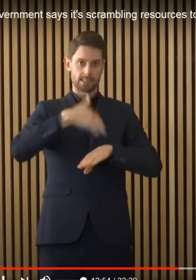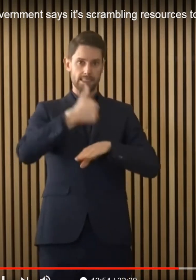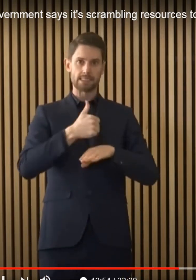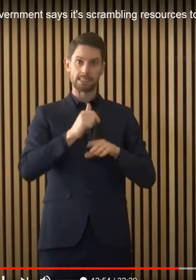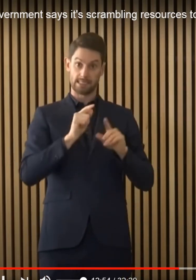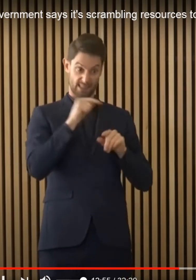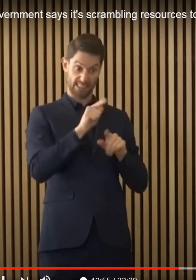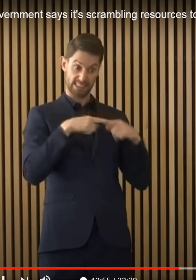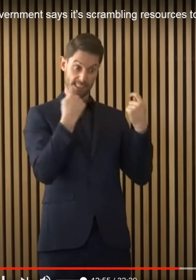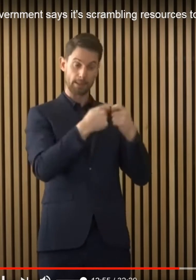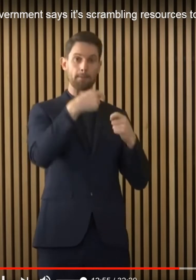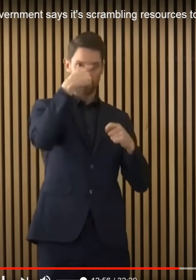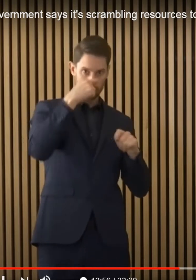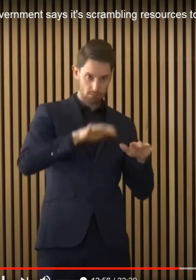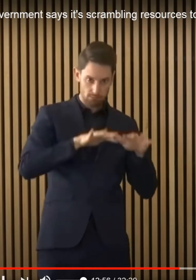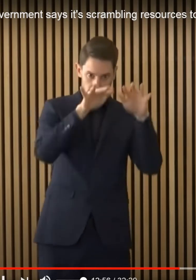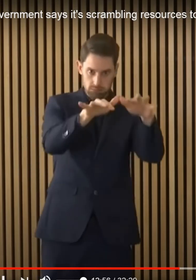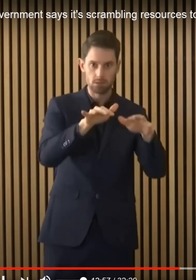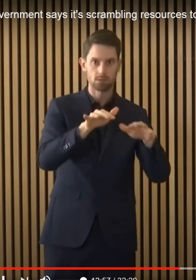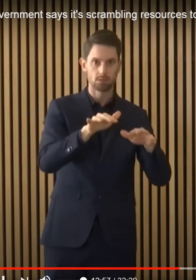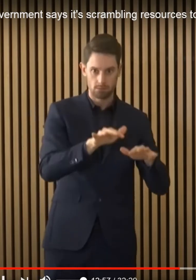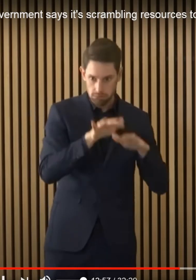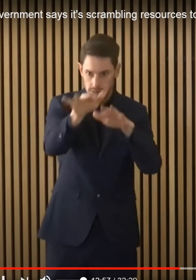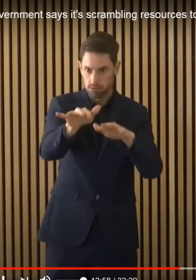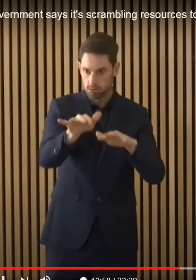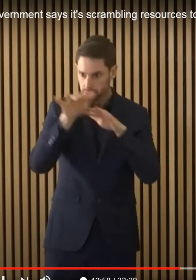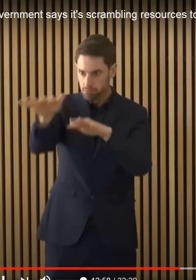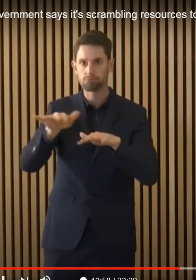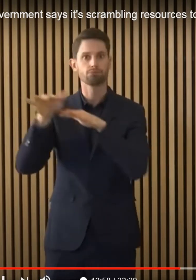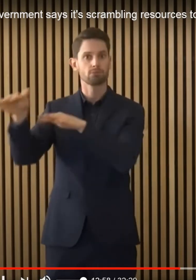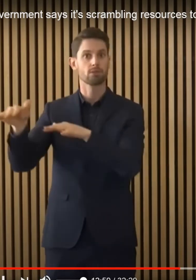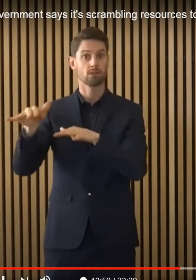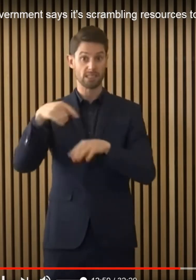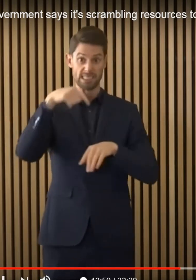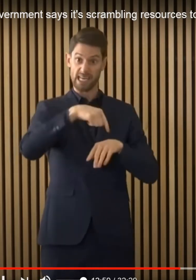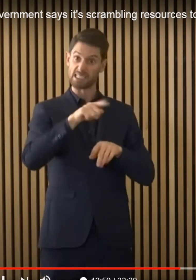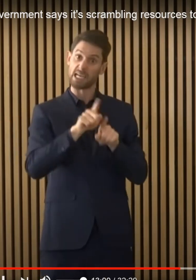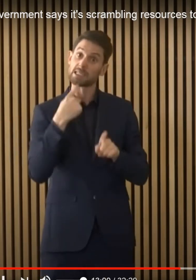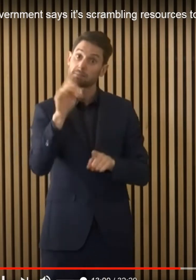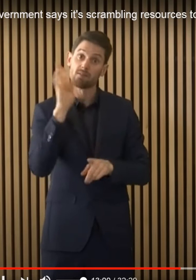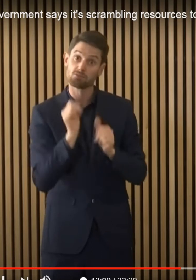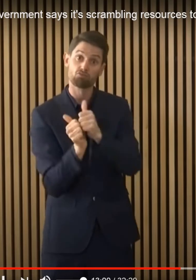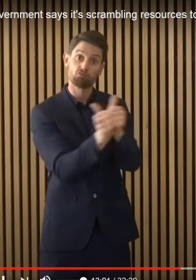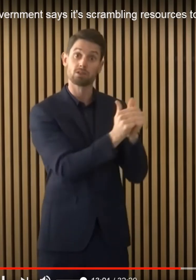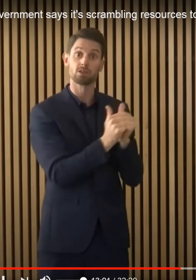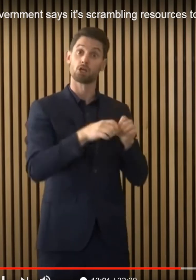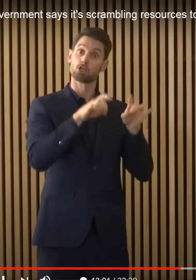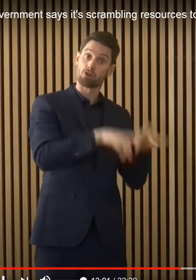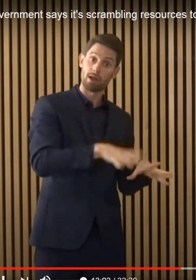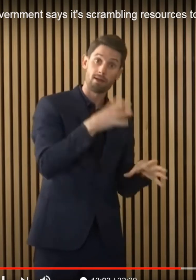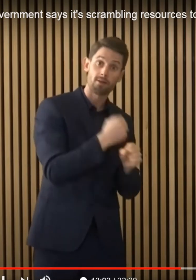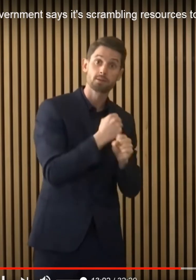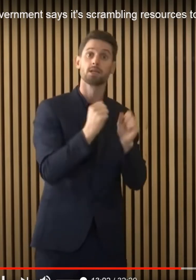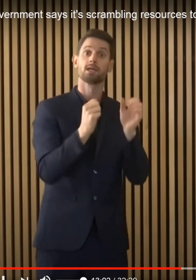joint response between Victorian Government, hospitals, facilities and other